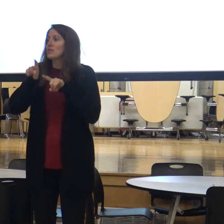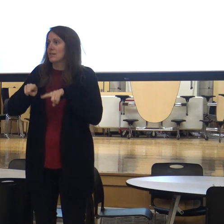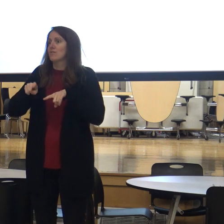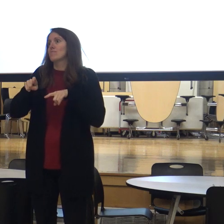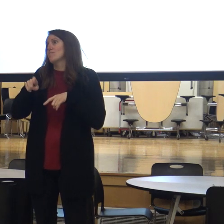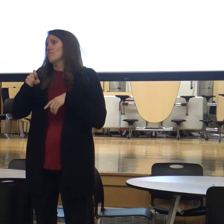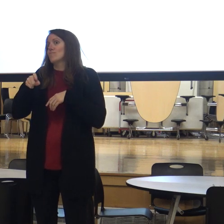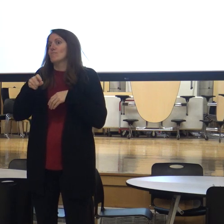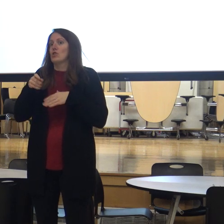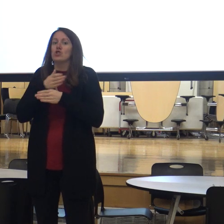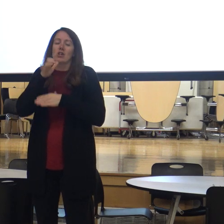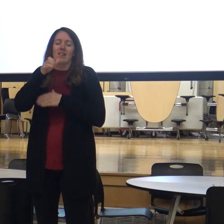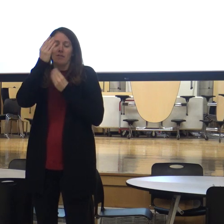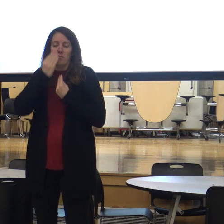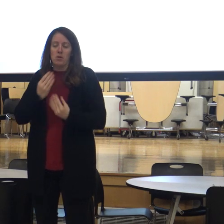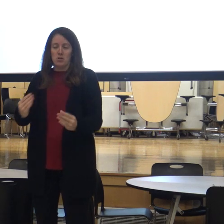there.